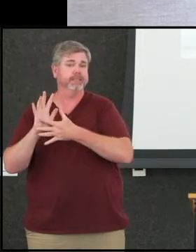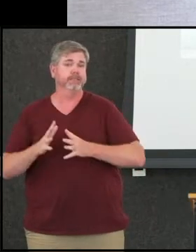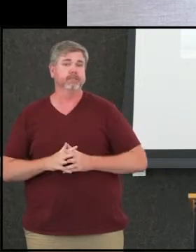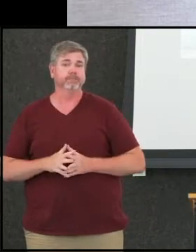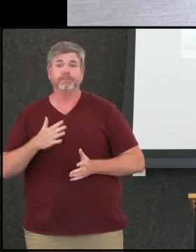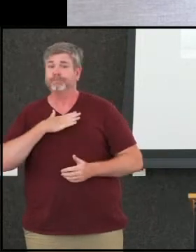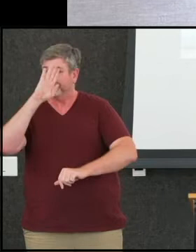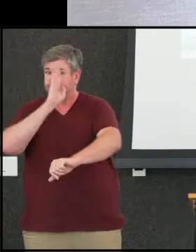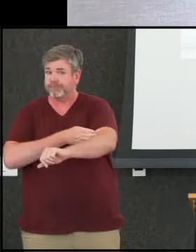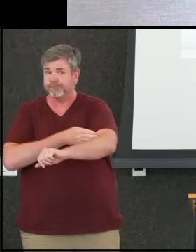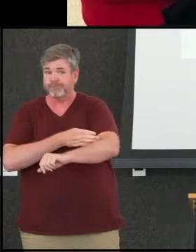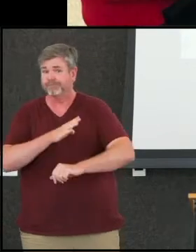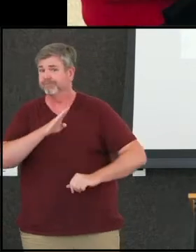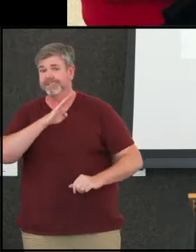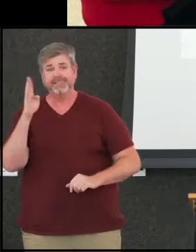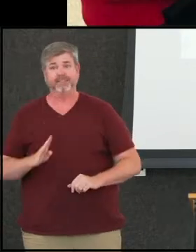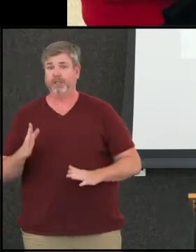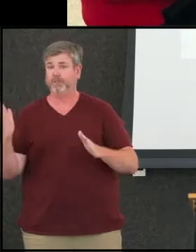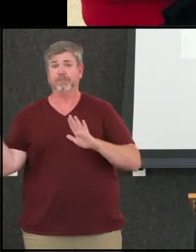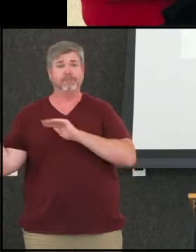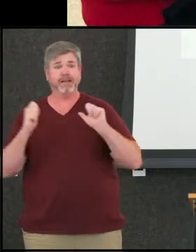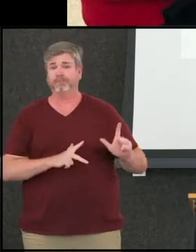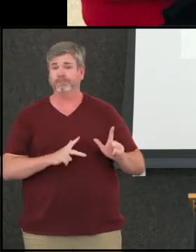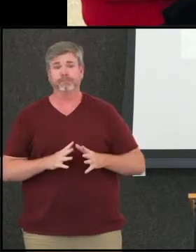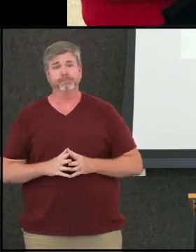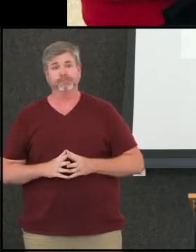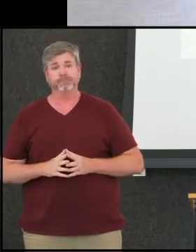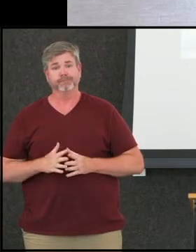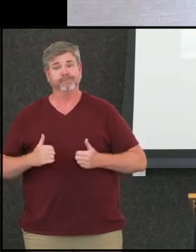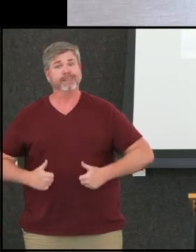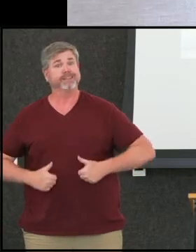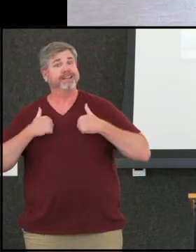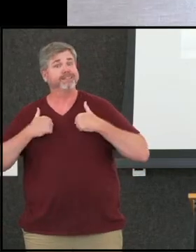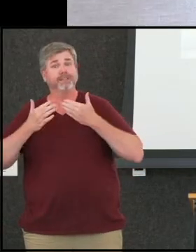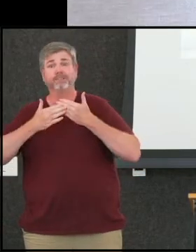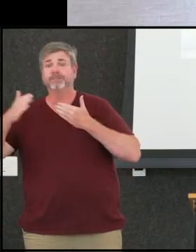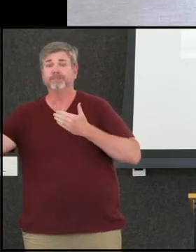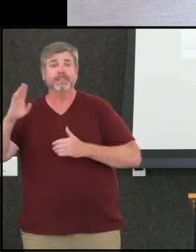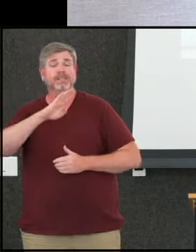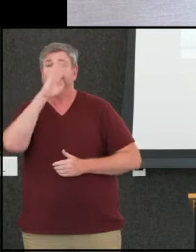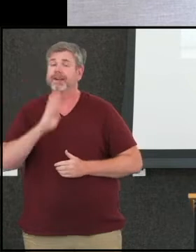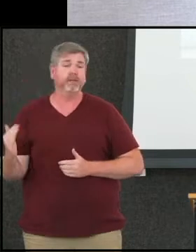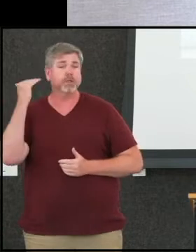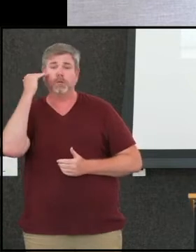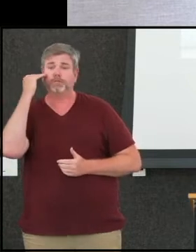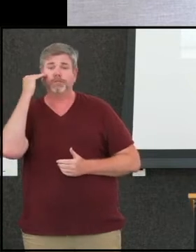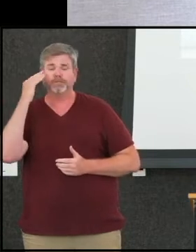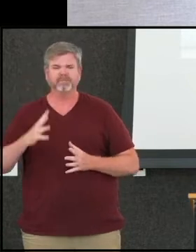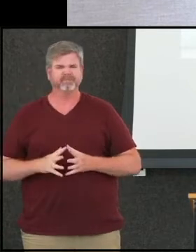never know what his life was going to be. But if one